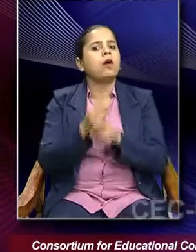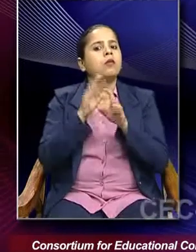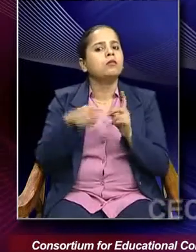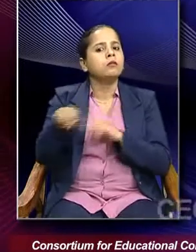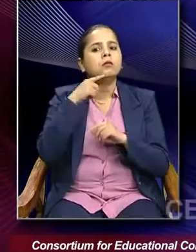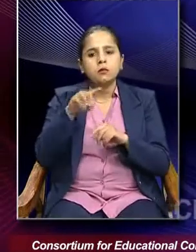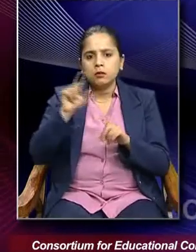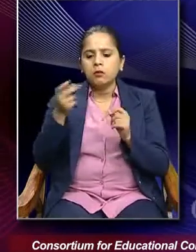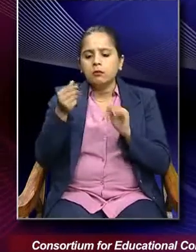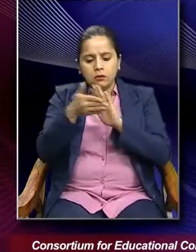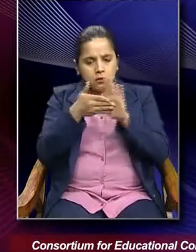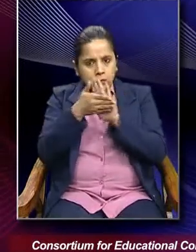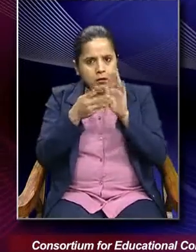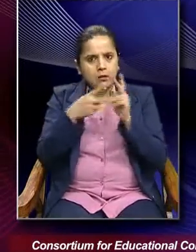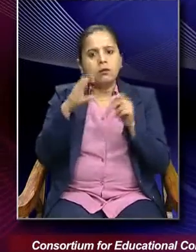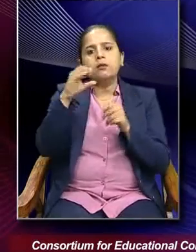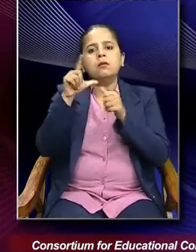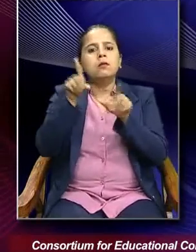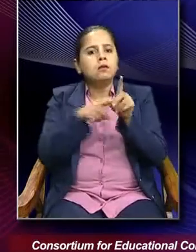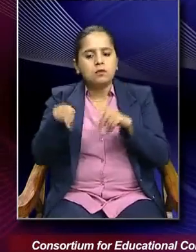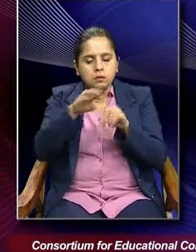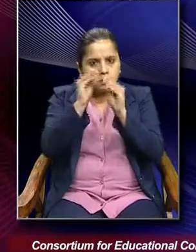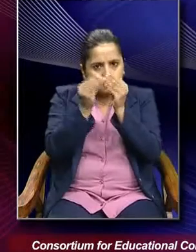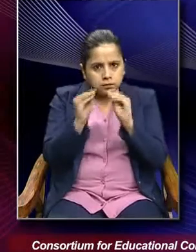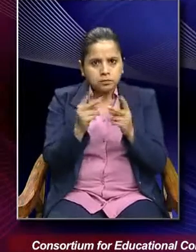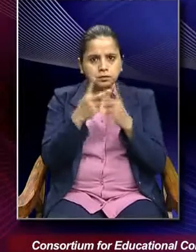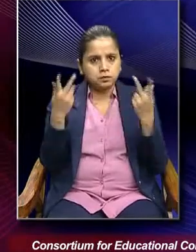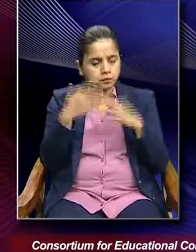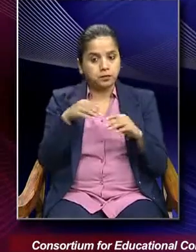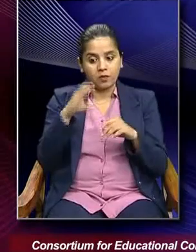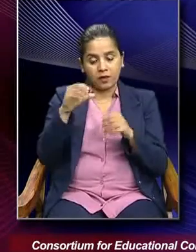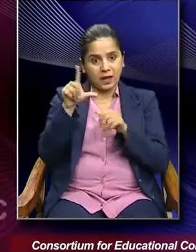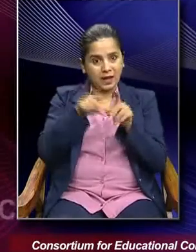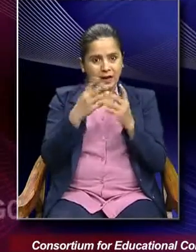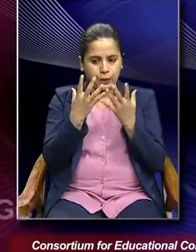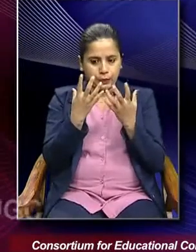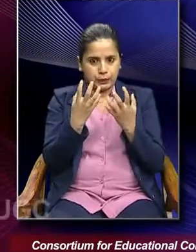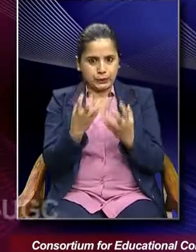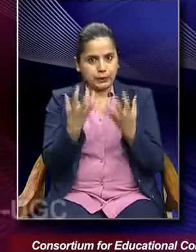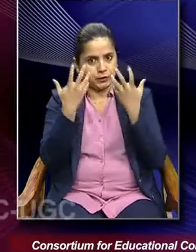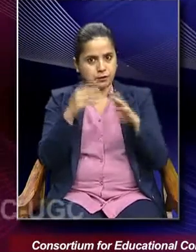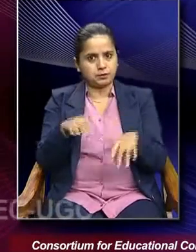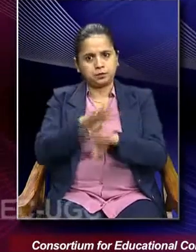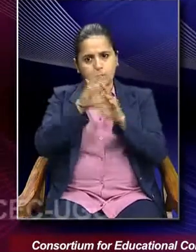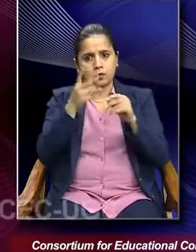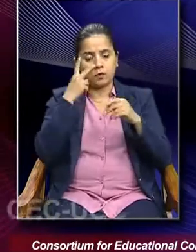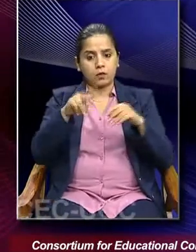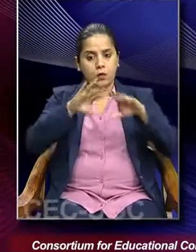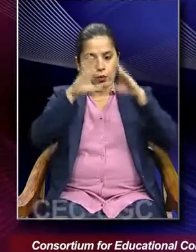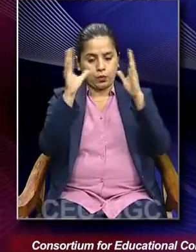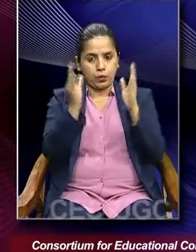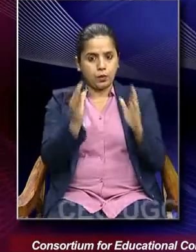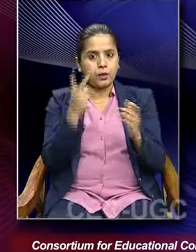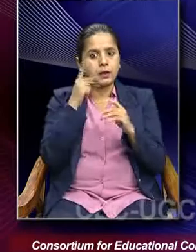coated with clay. After allowing the clay to dry, the entire assembly